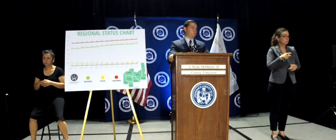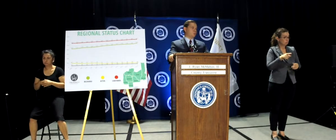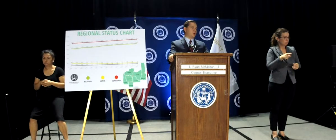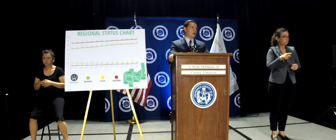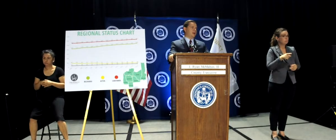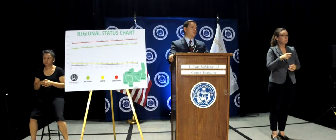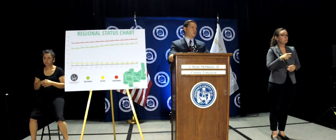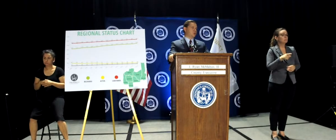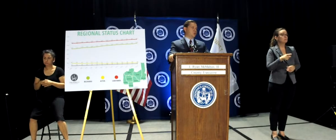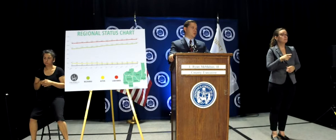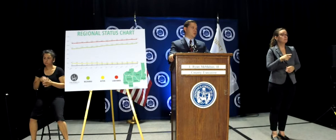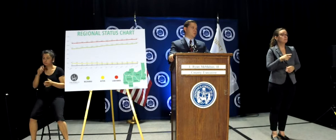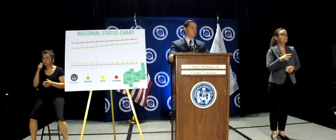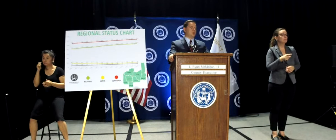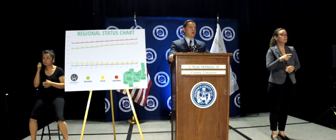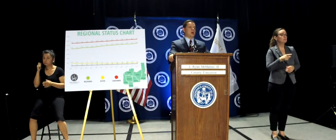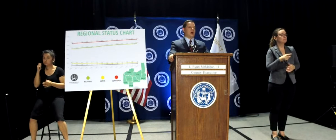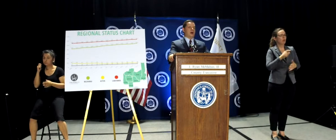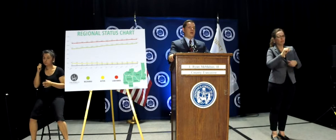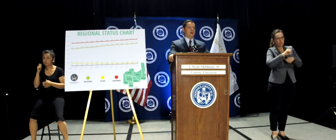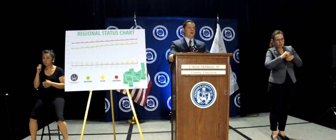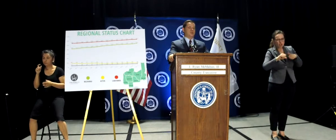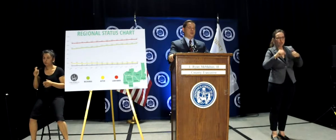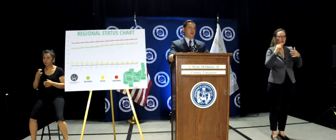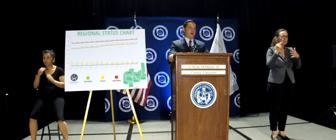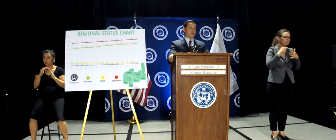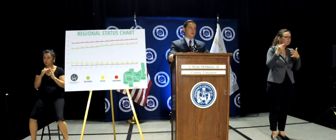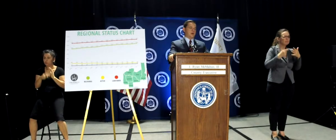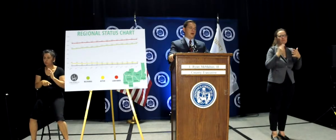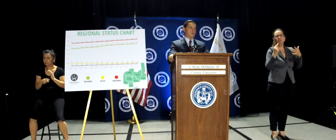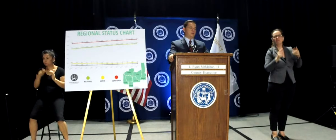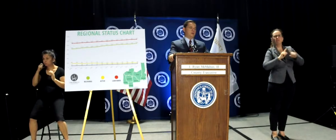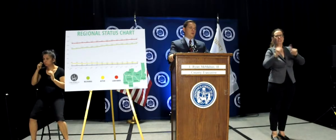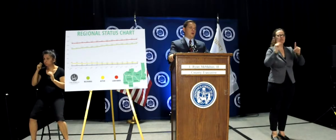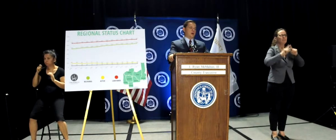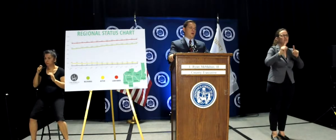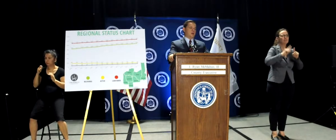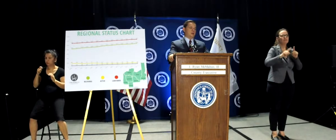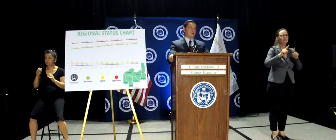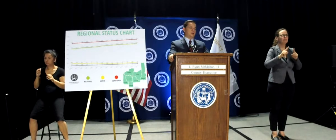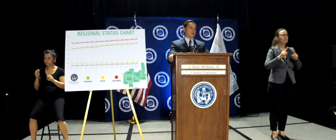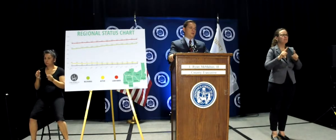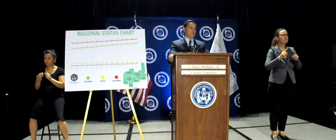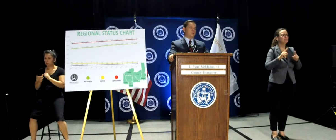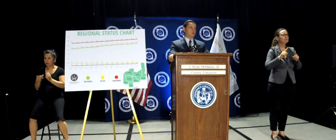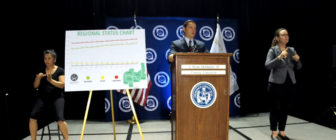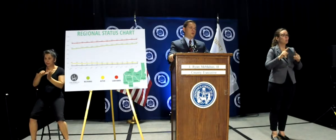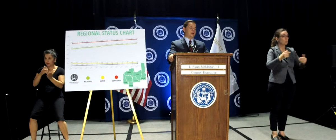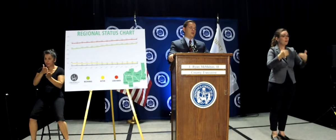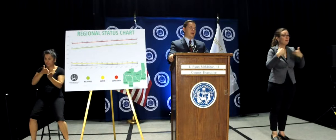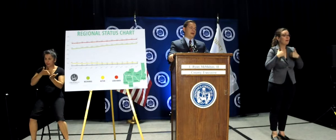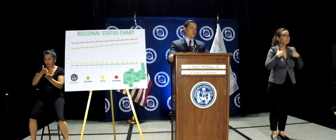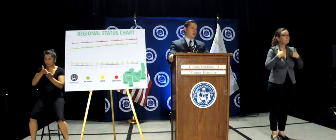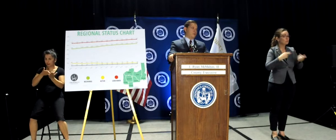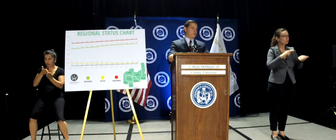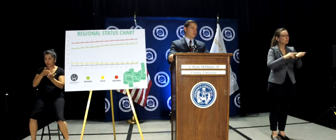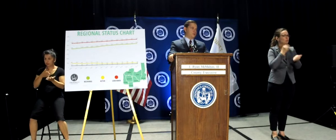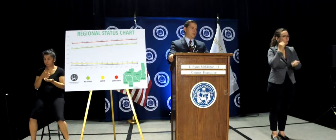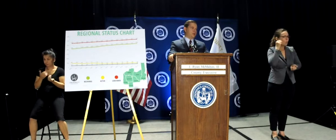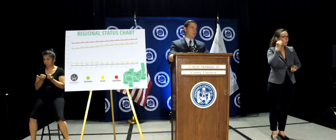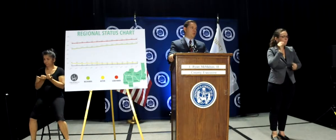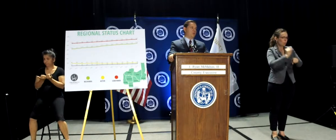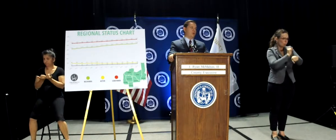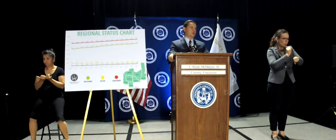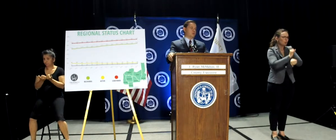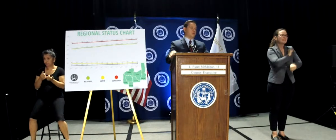procedures, any surgeries. In addition to that, you have at your doctor's offices,